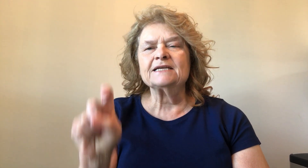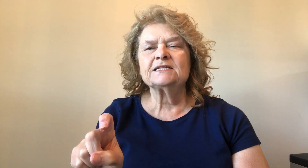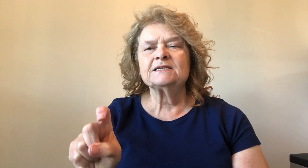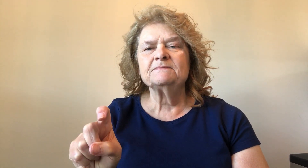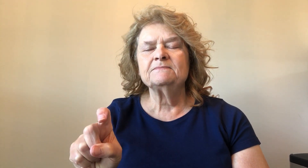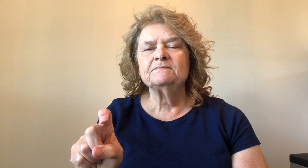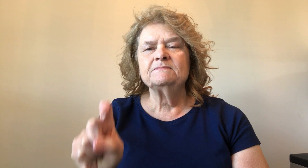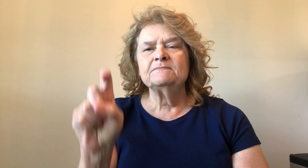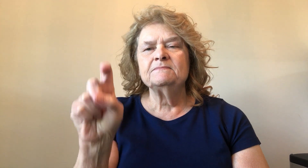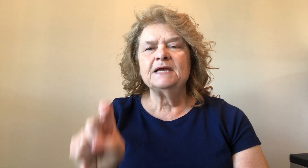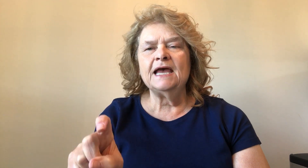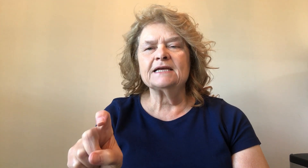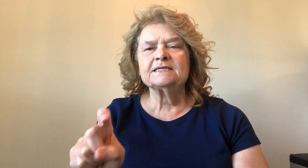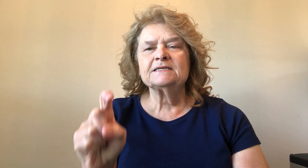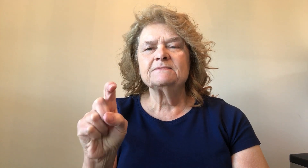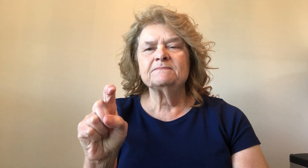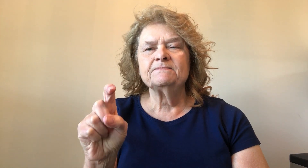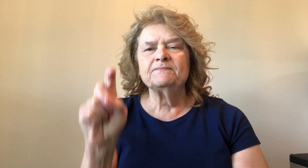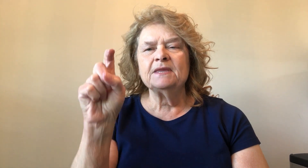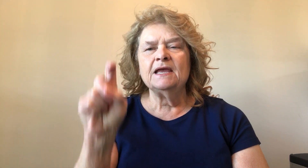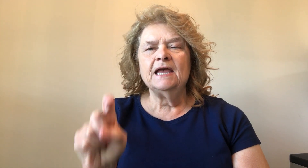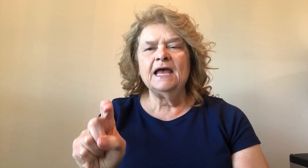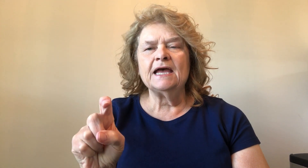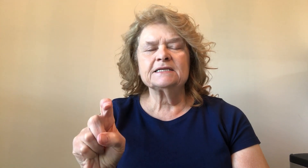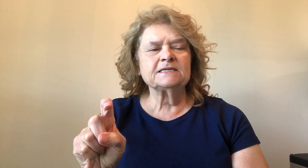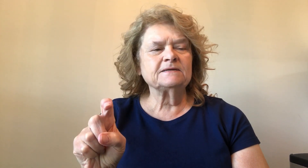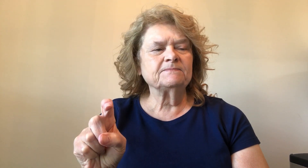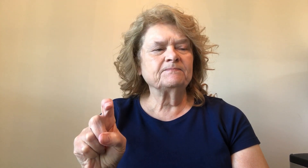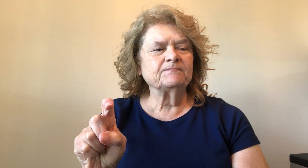X. X. X.